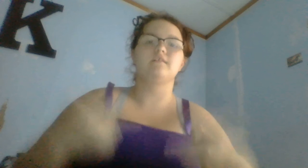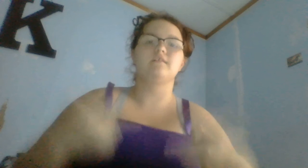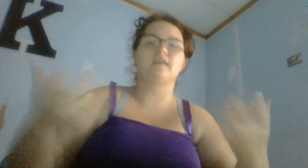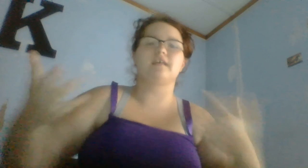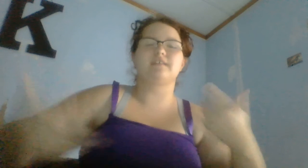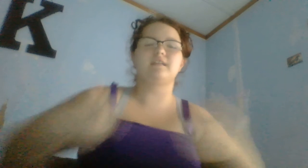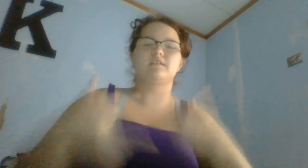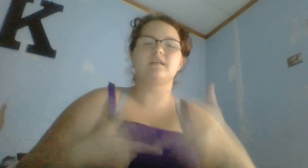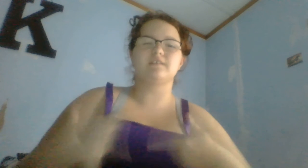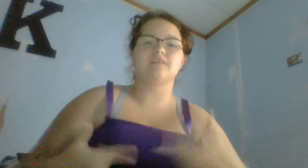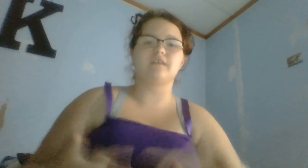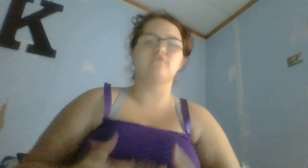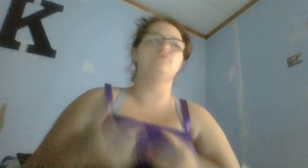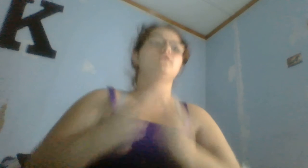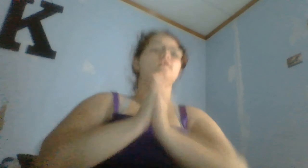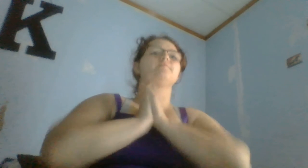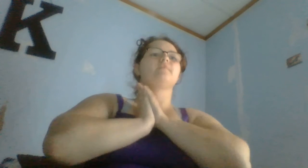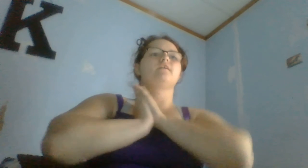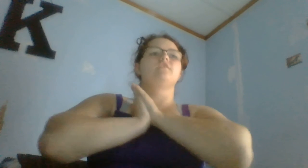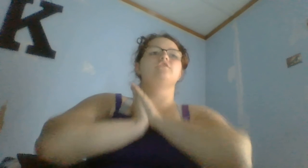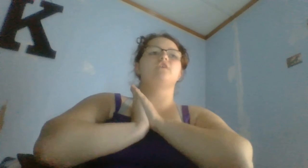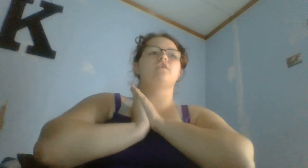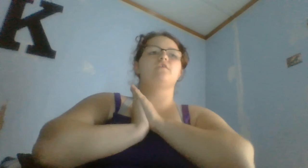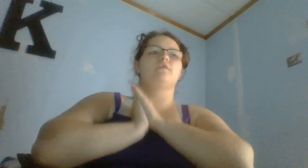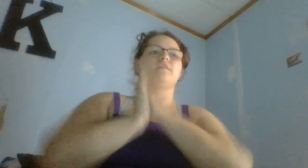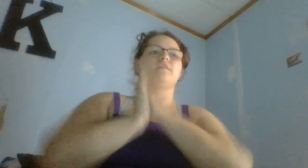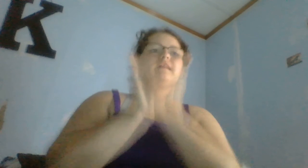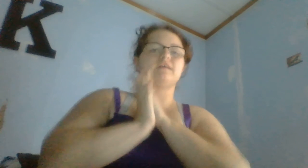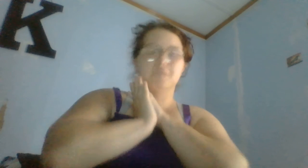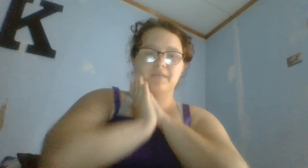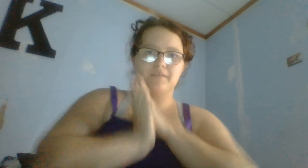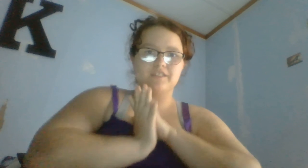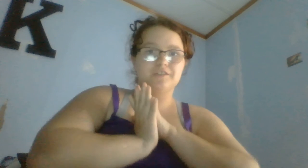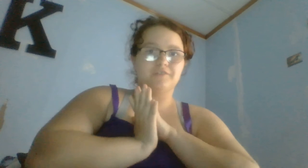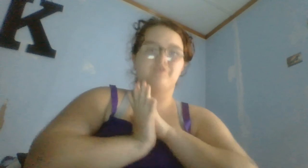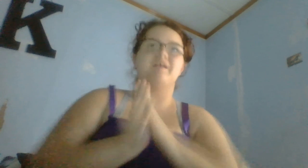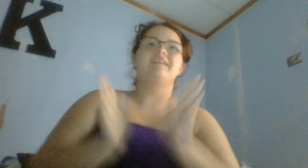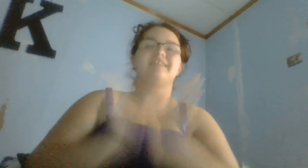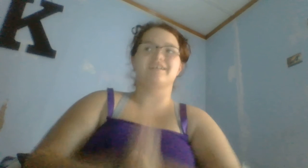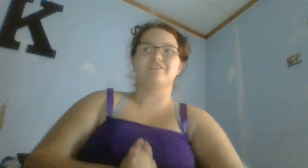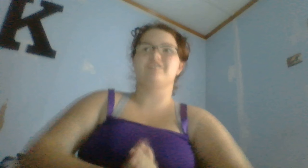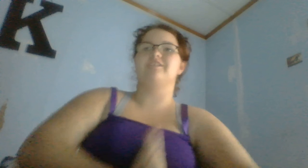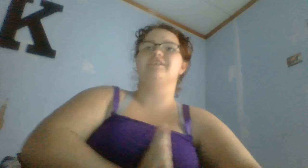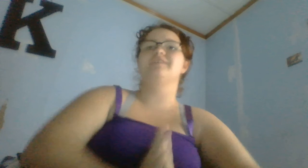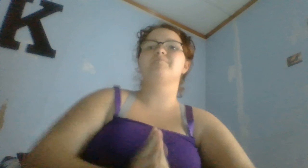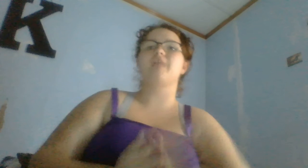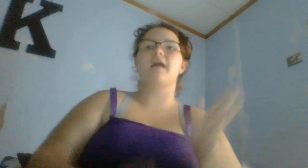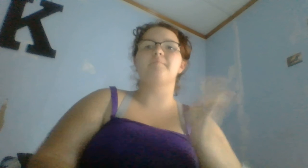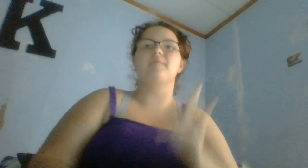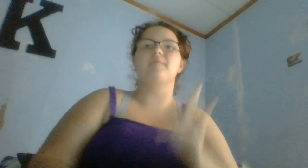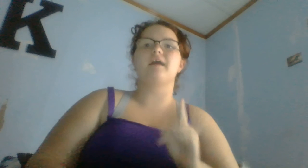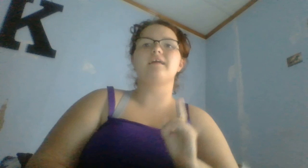like i said it's like a cycle so that's what i want to do next year i might